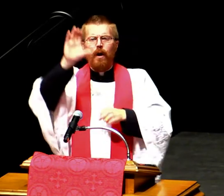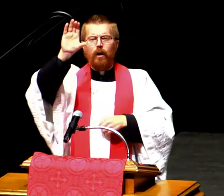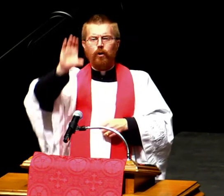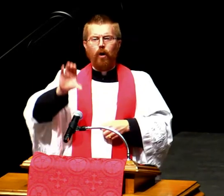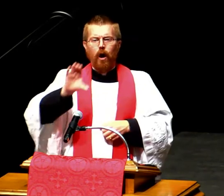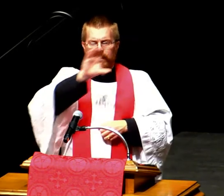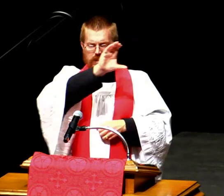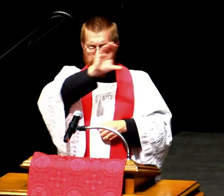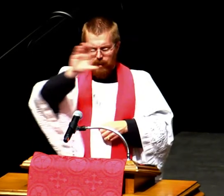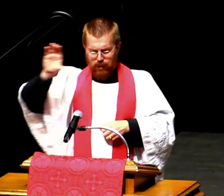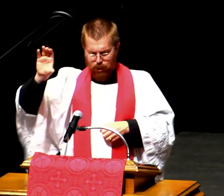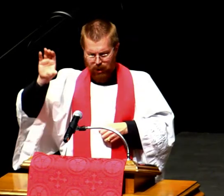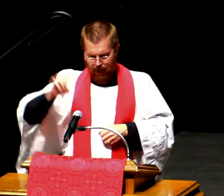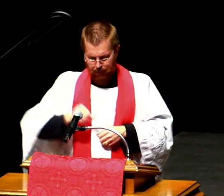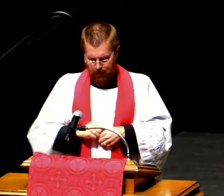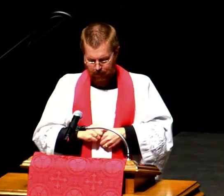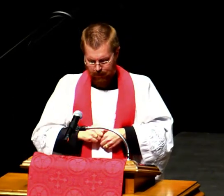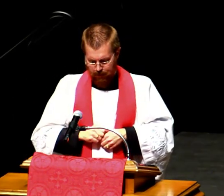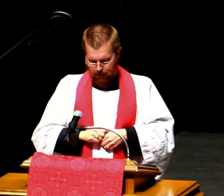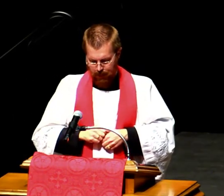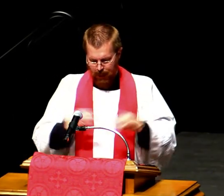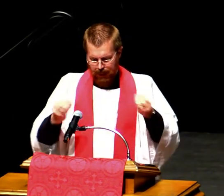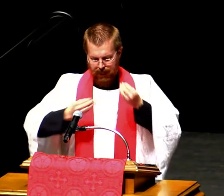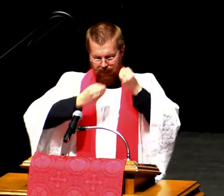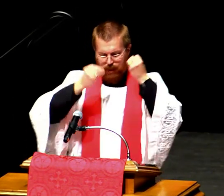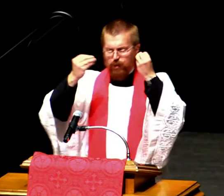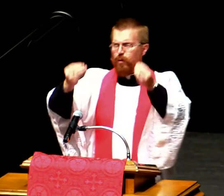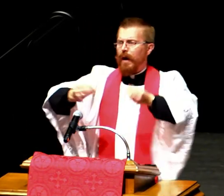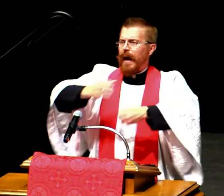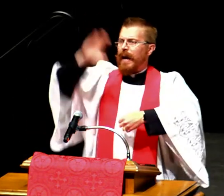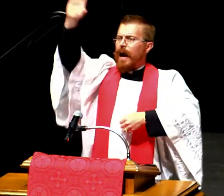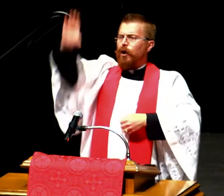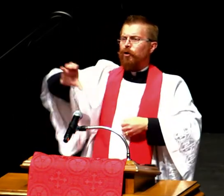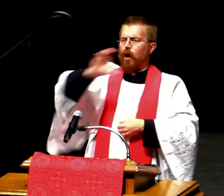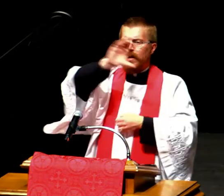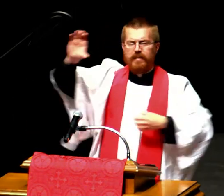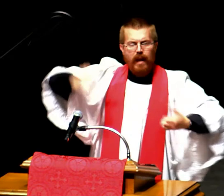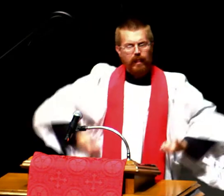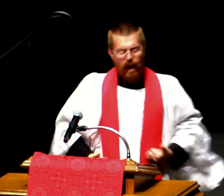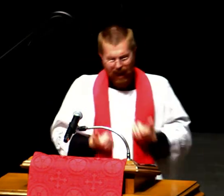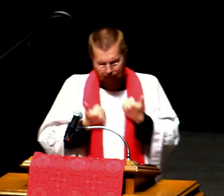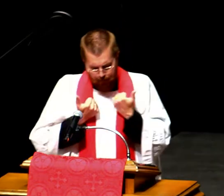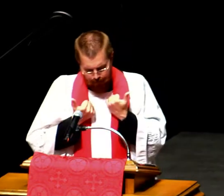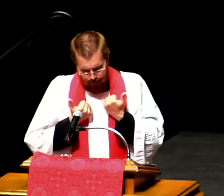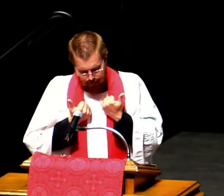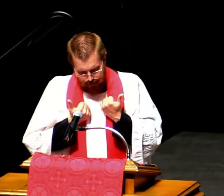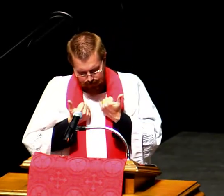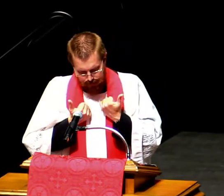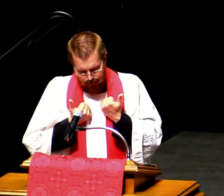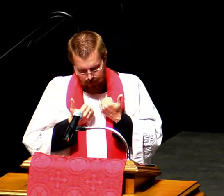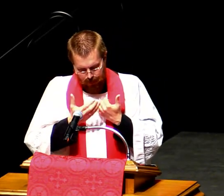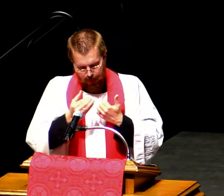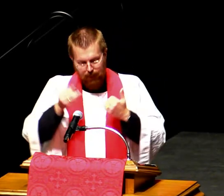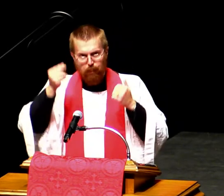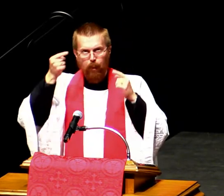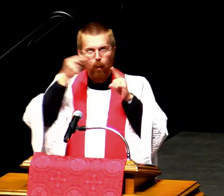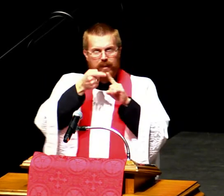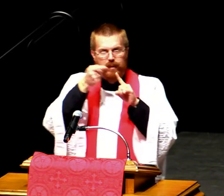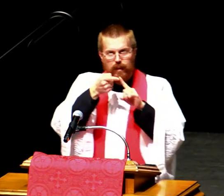cross-shaped, giving you a cross-life, and pointing